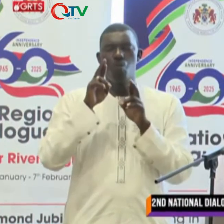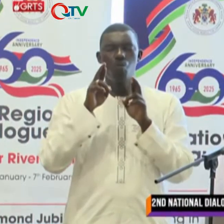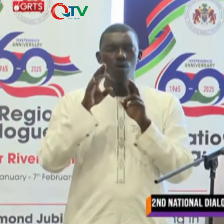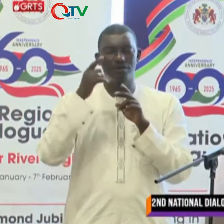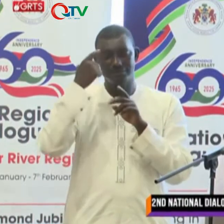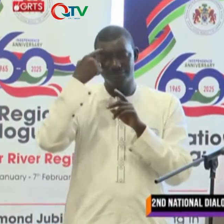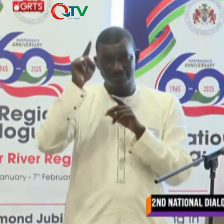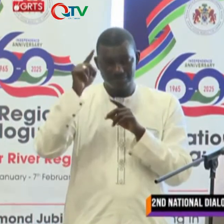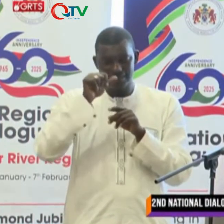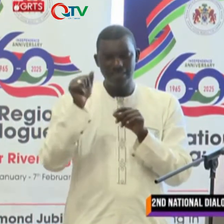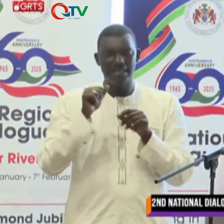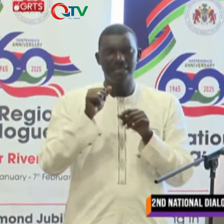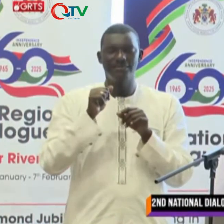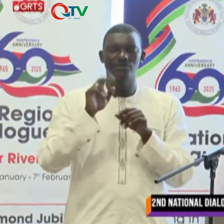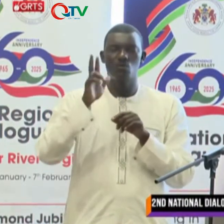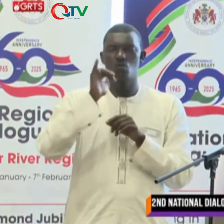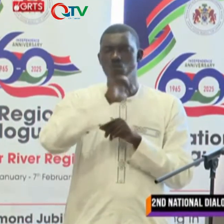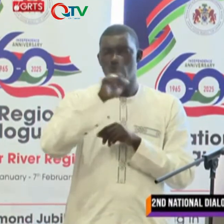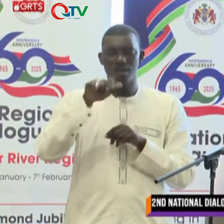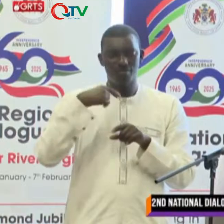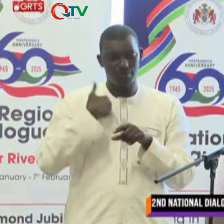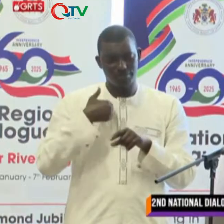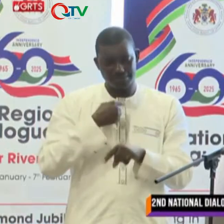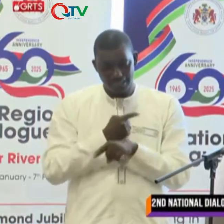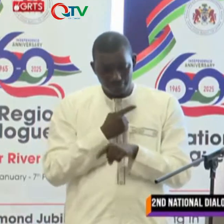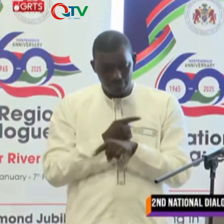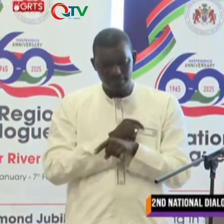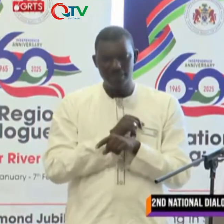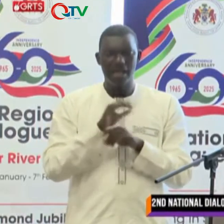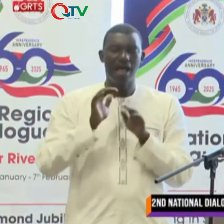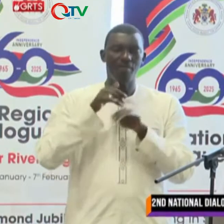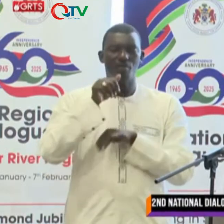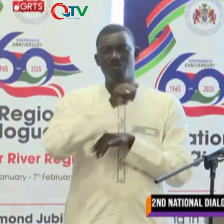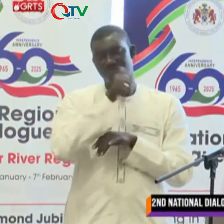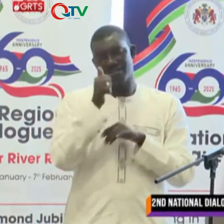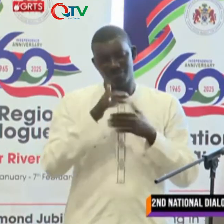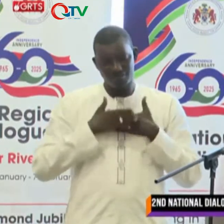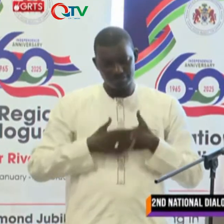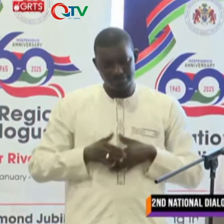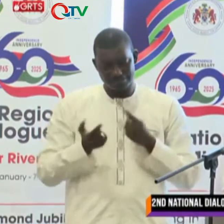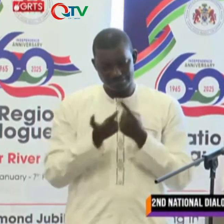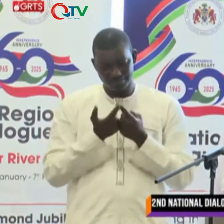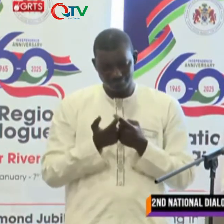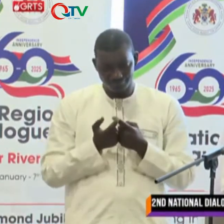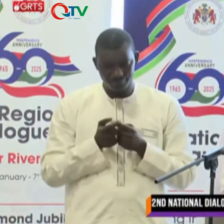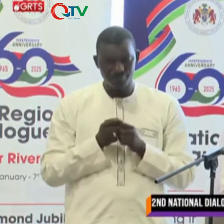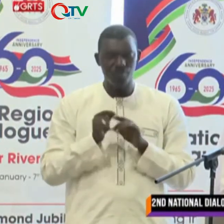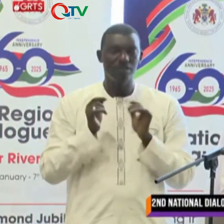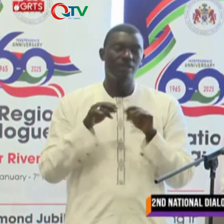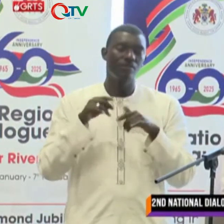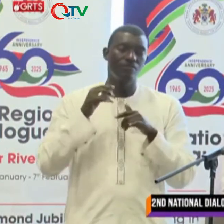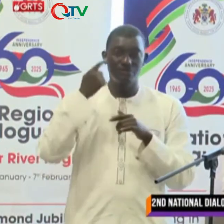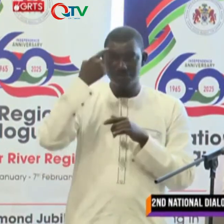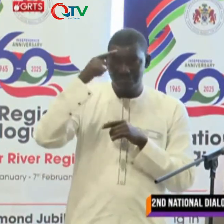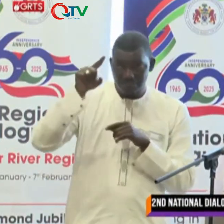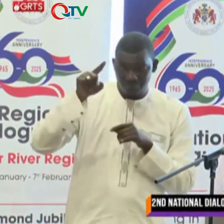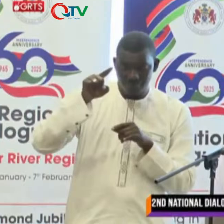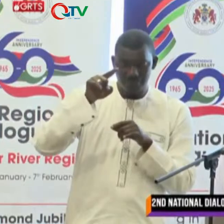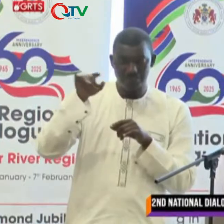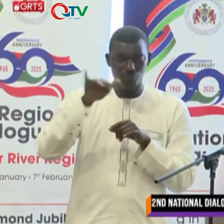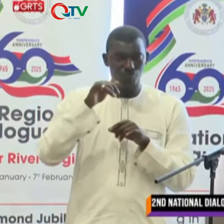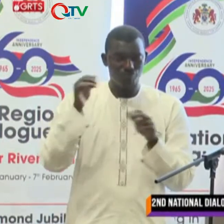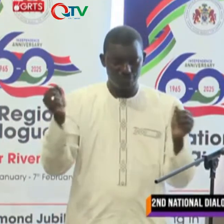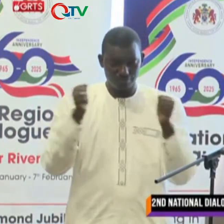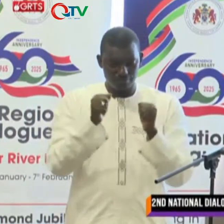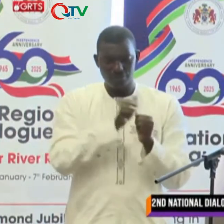will of the Gambian people above everything else. His foresight and wisdom brought us here